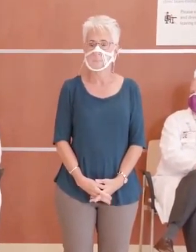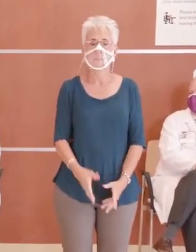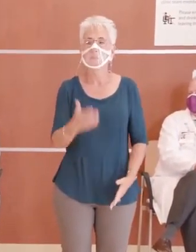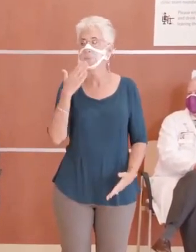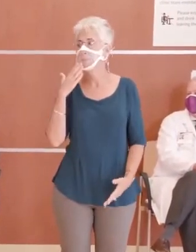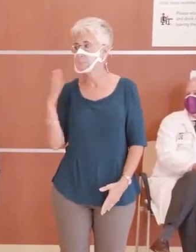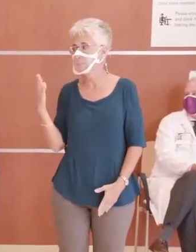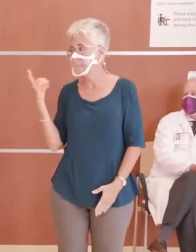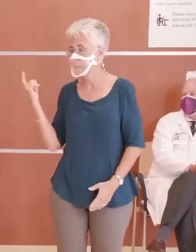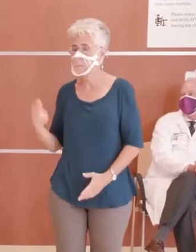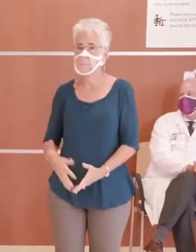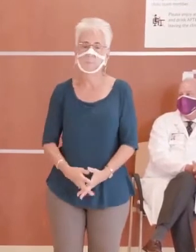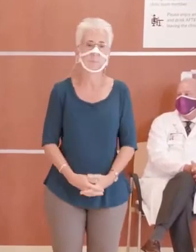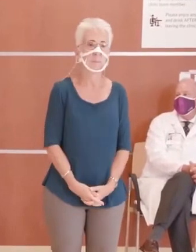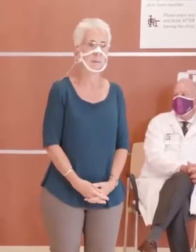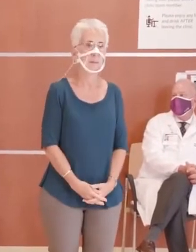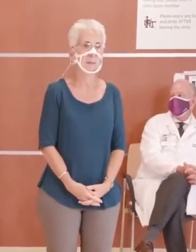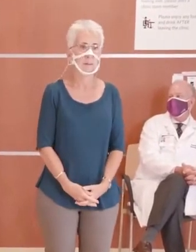Thank you, Dr. Johnson.